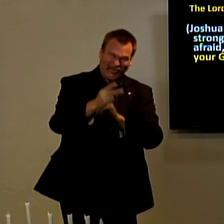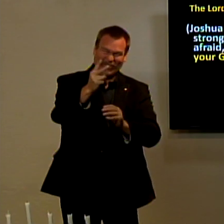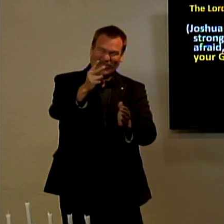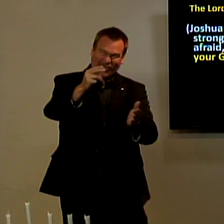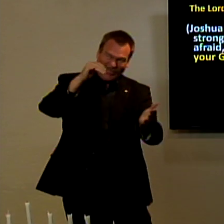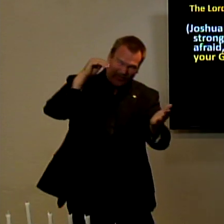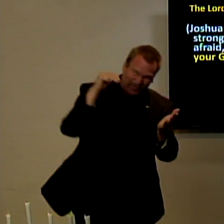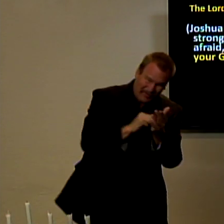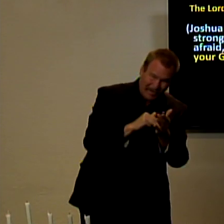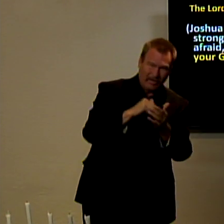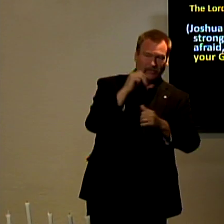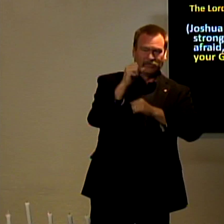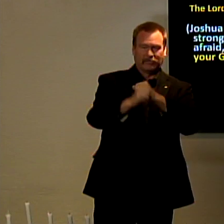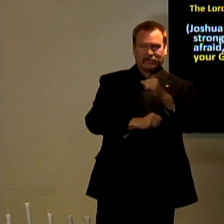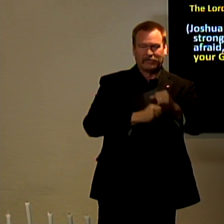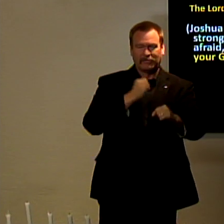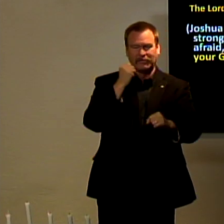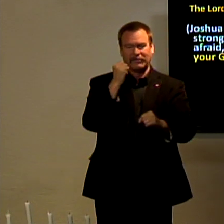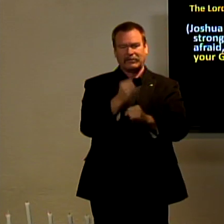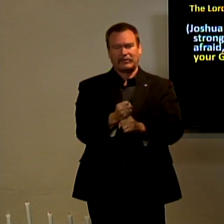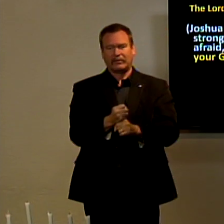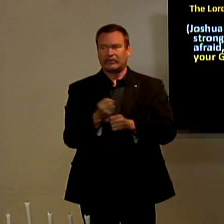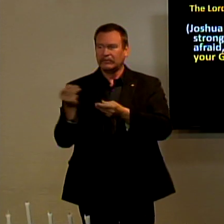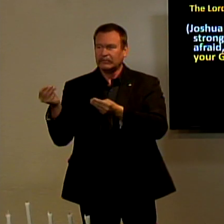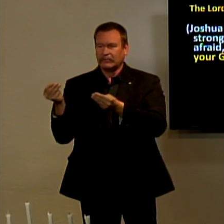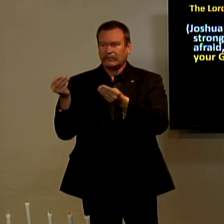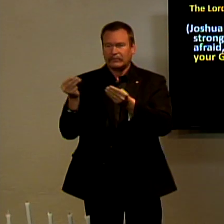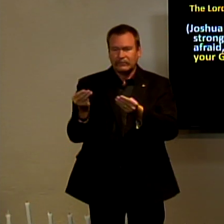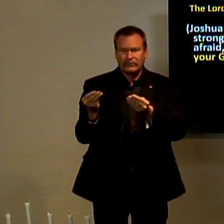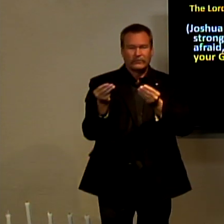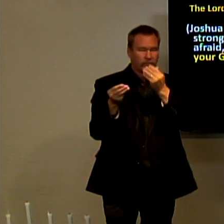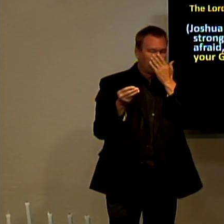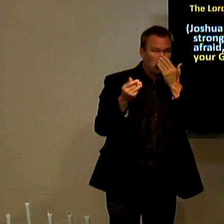It's impacting lives, and for over 2,000 years it has been.